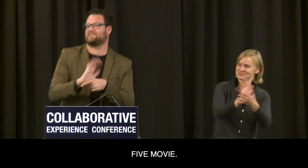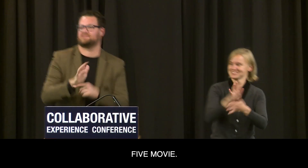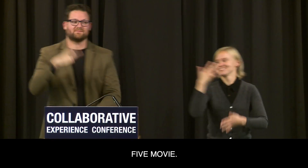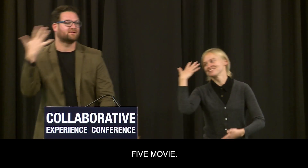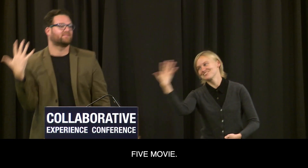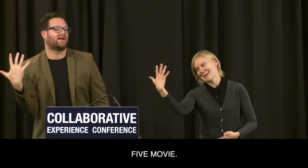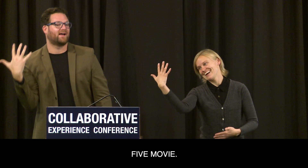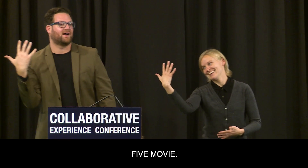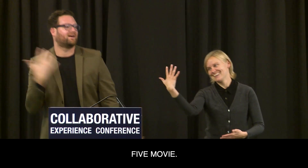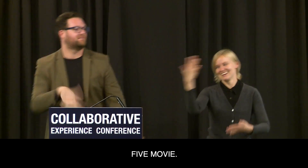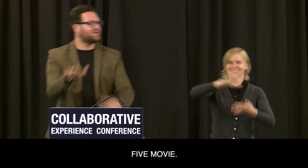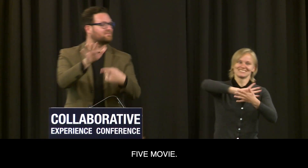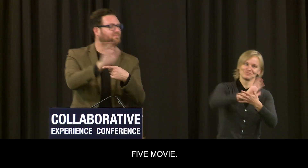Movie.